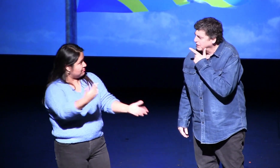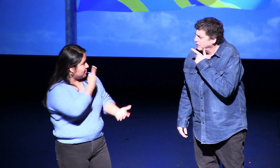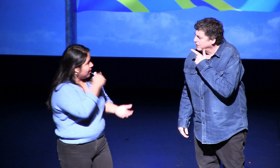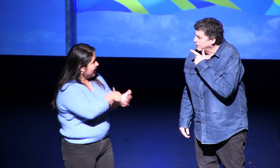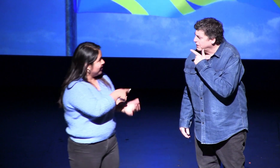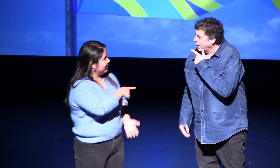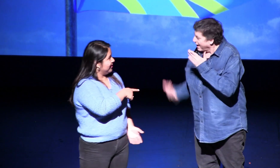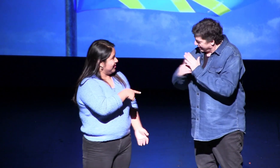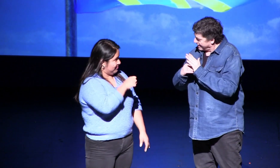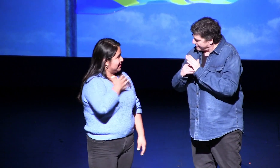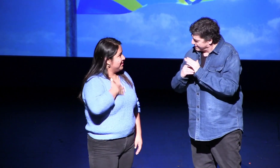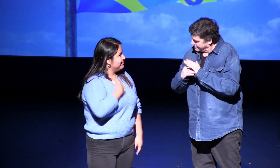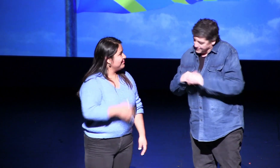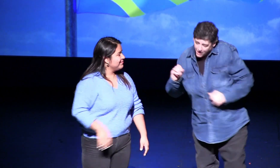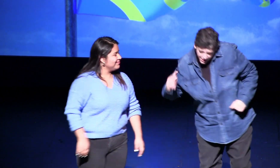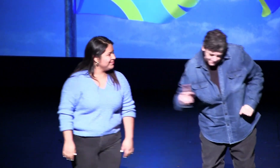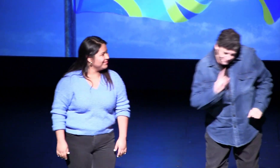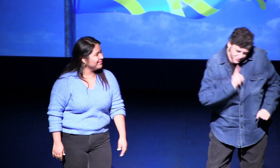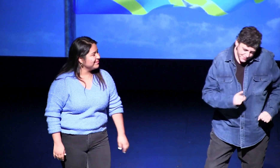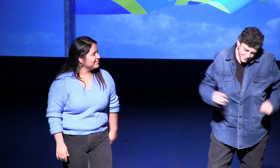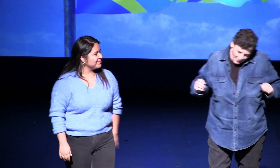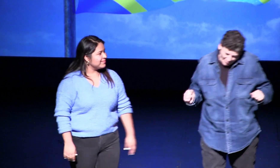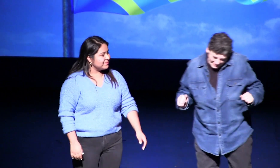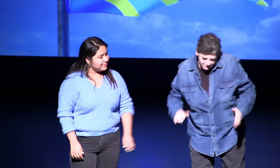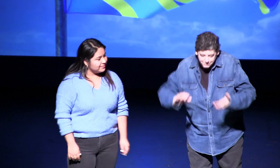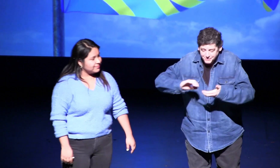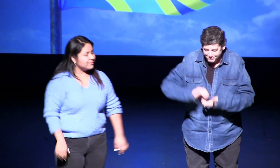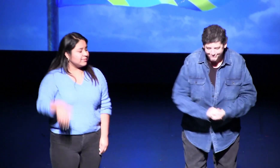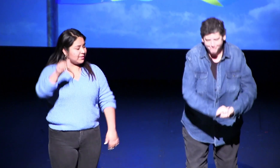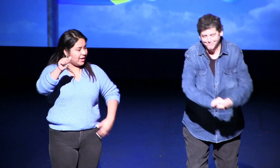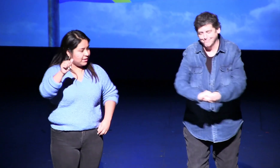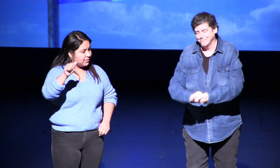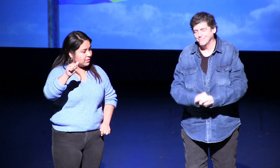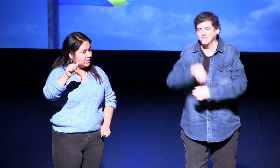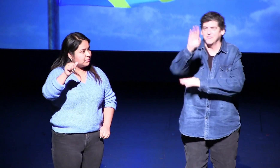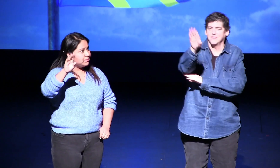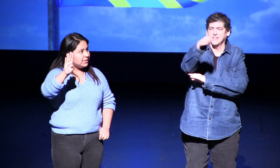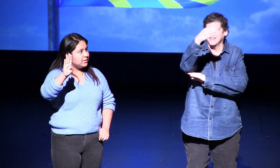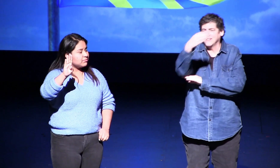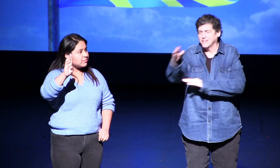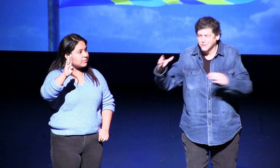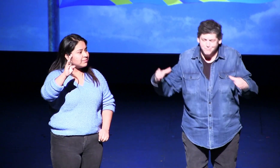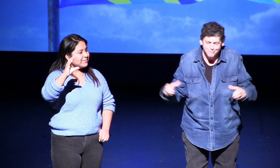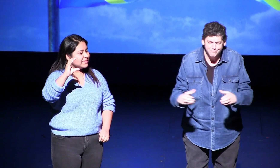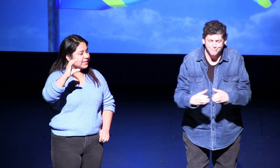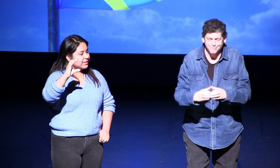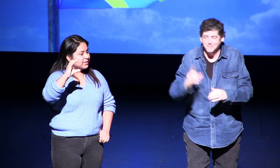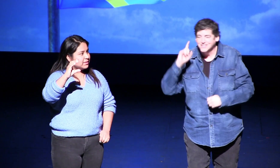you know the different handshapes that are in. You can do it again. All right. A, Sign the Union flag. C,